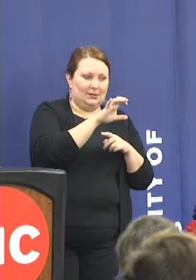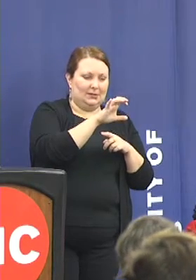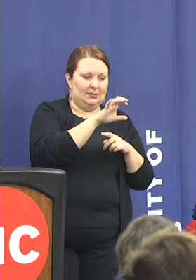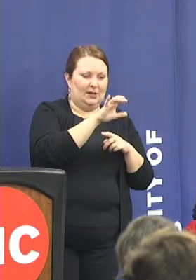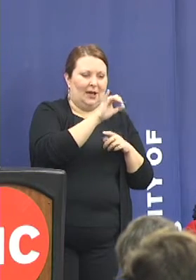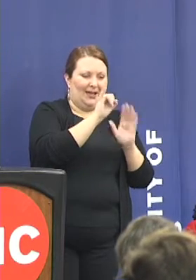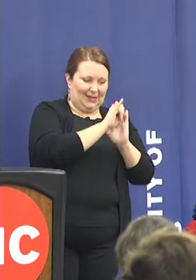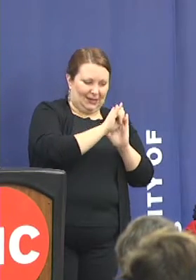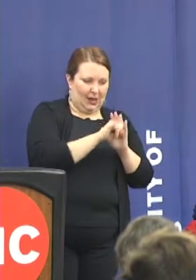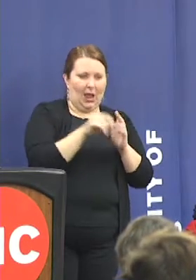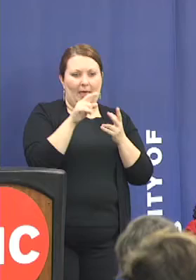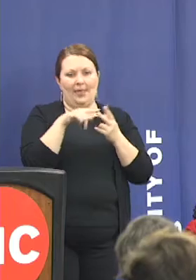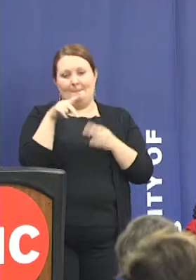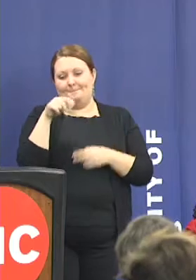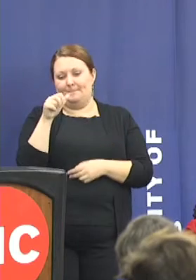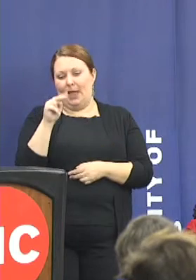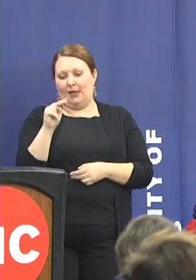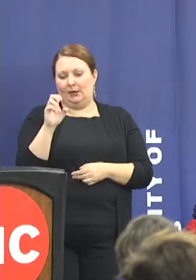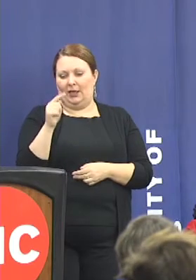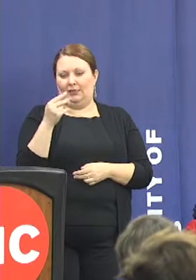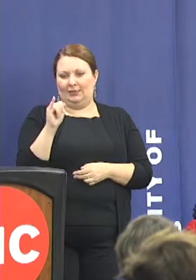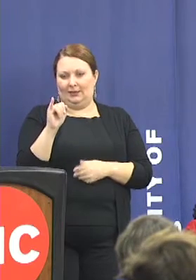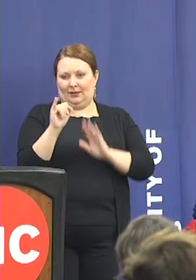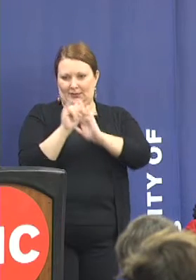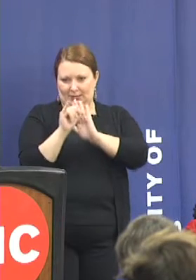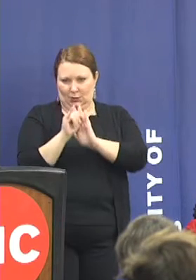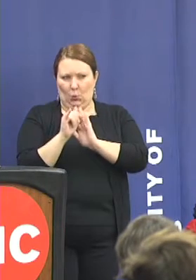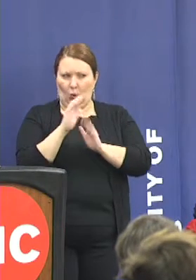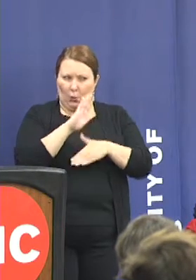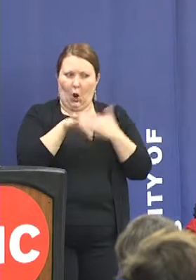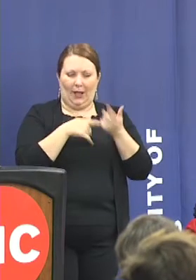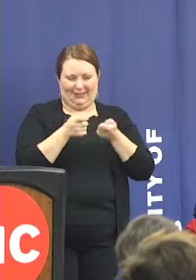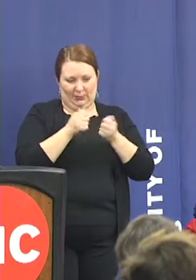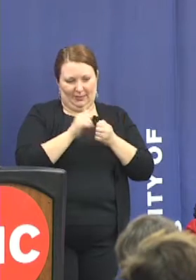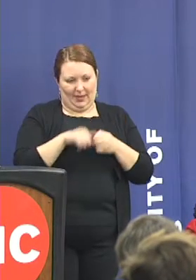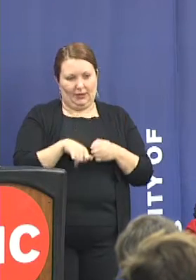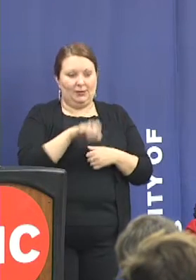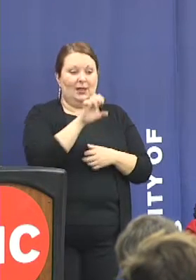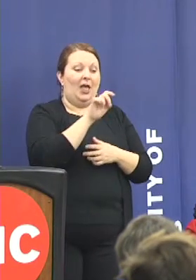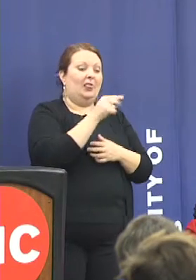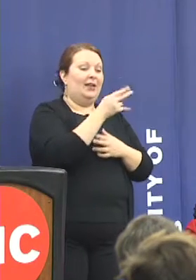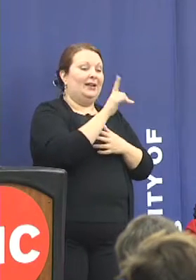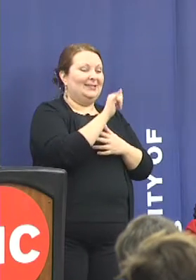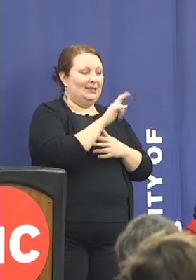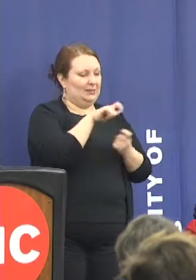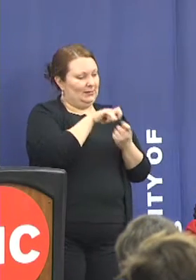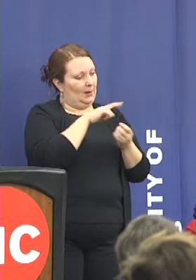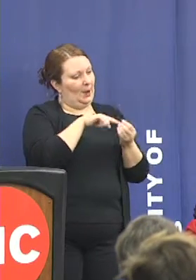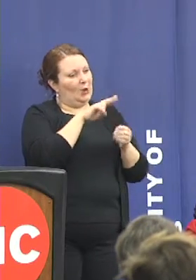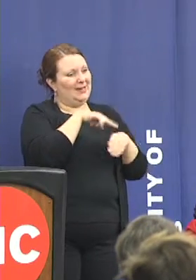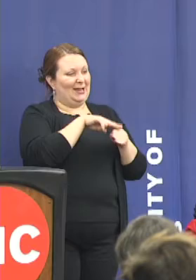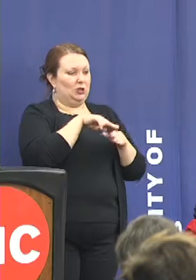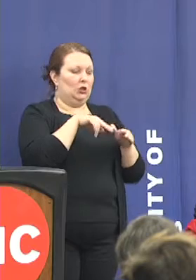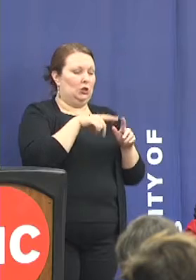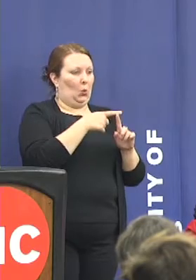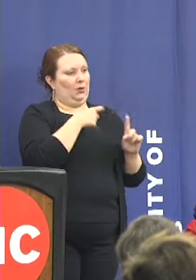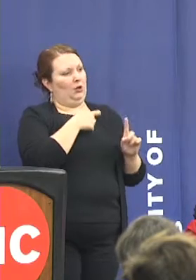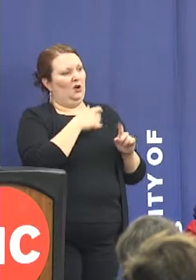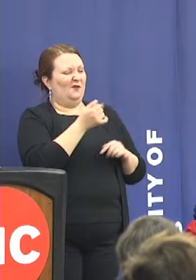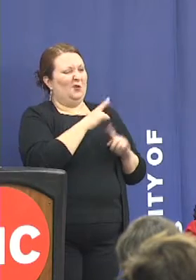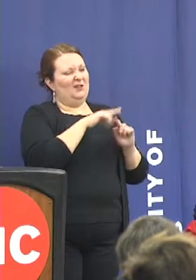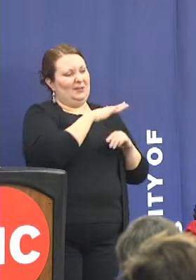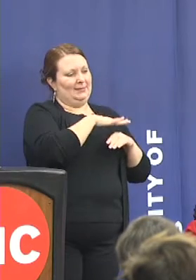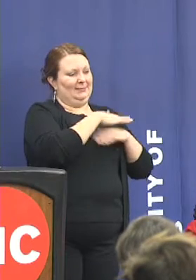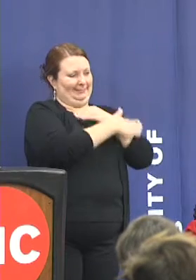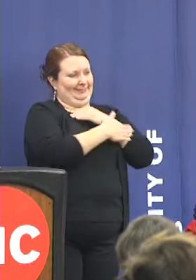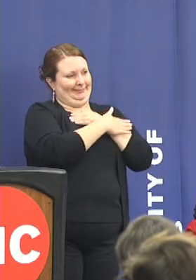pan-ethnic identity, and we're all dealing with that in some ways, right? So ethnicity is people sort of thinking specifically about a national origin or a couple national origins,